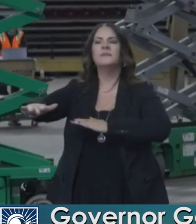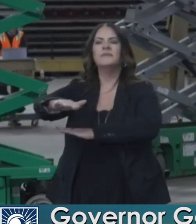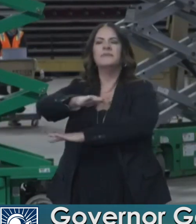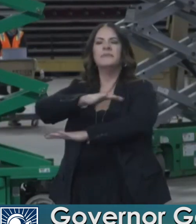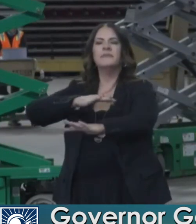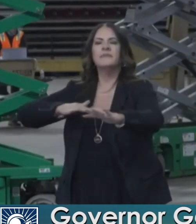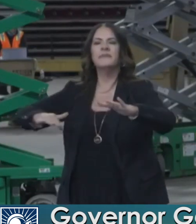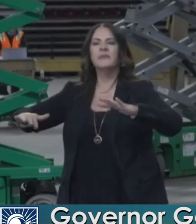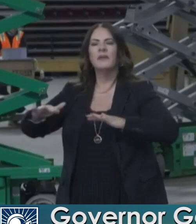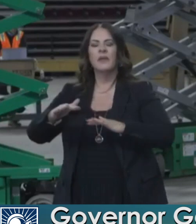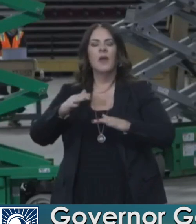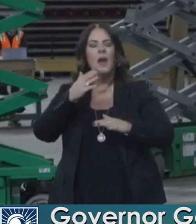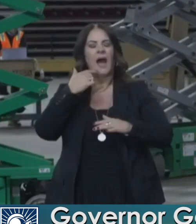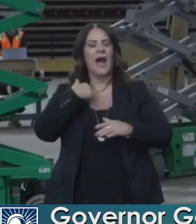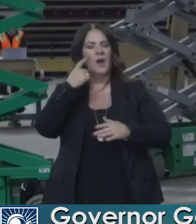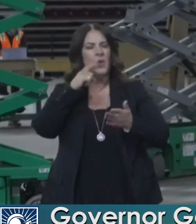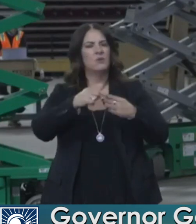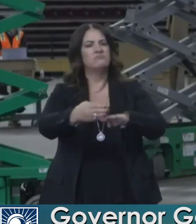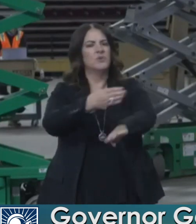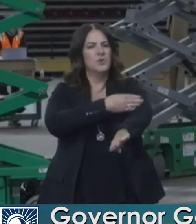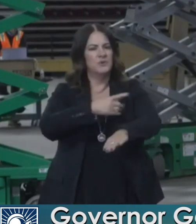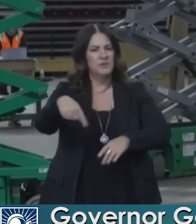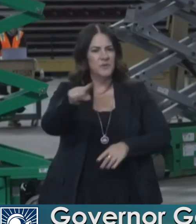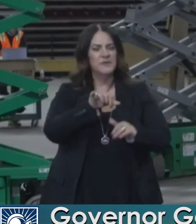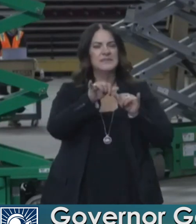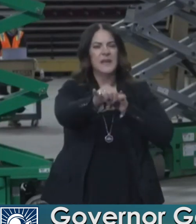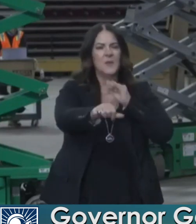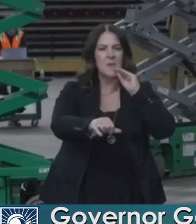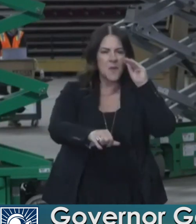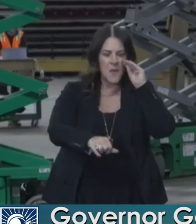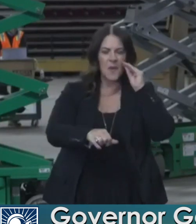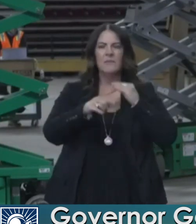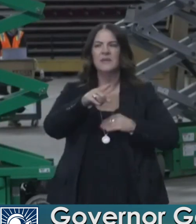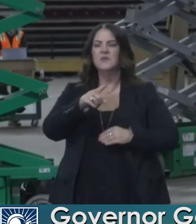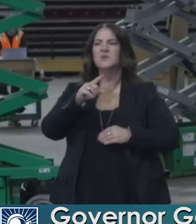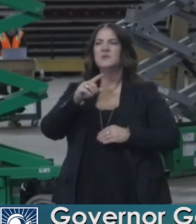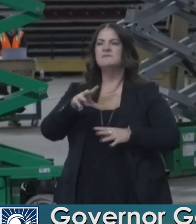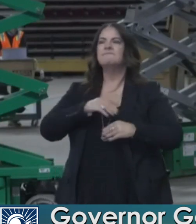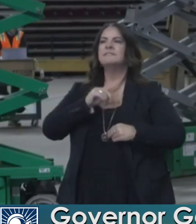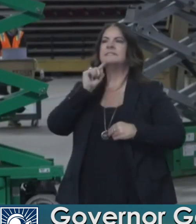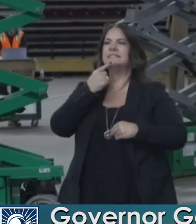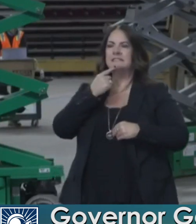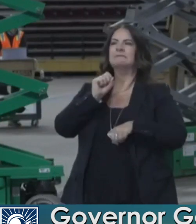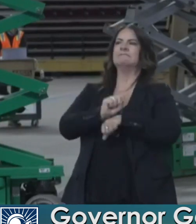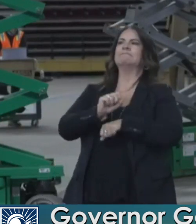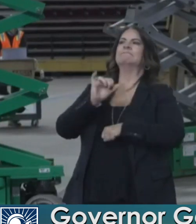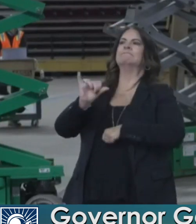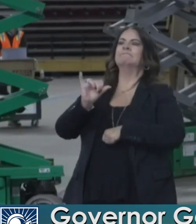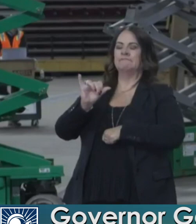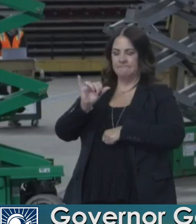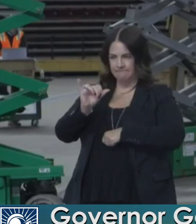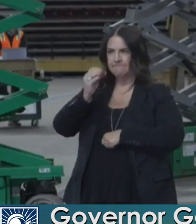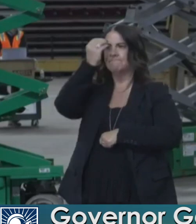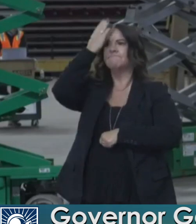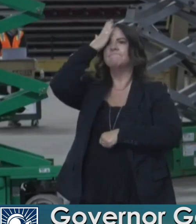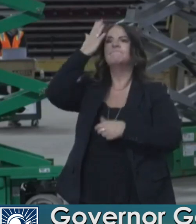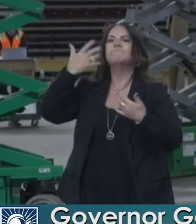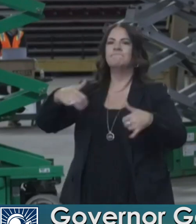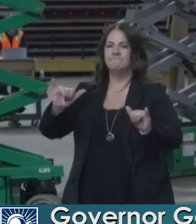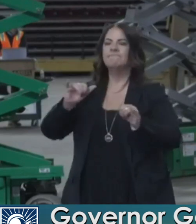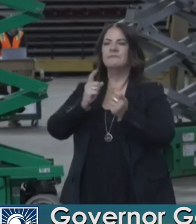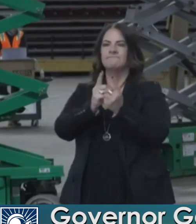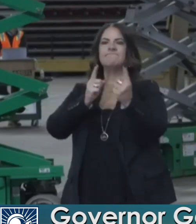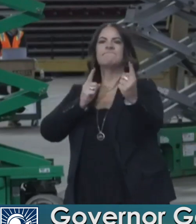these stay-at-home orders seriously and taking the physical distancing seriously. As the weather gets better over the course of this